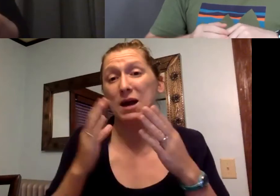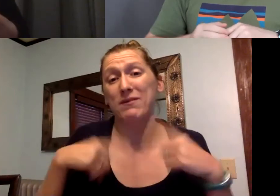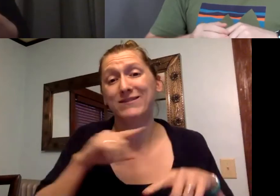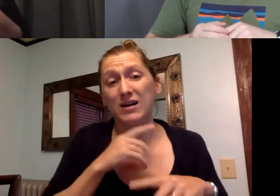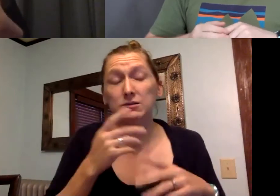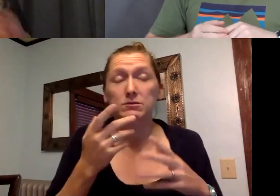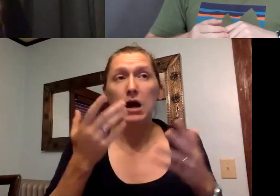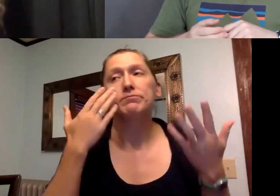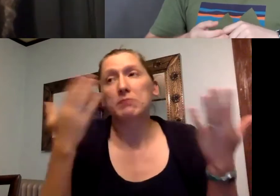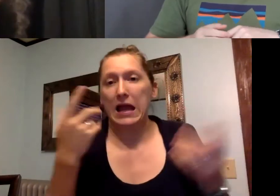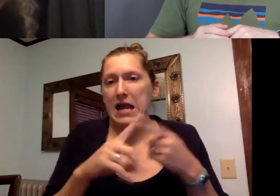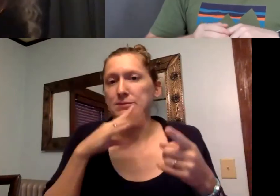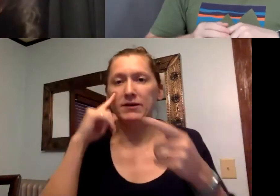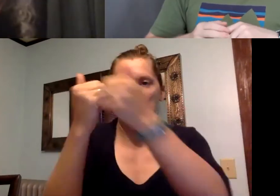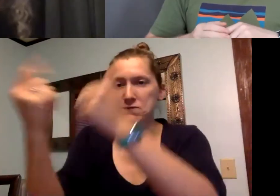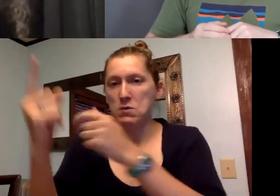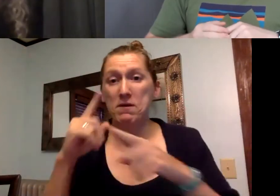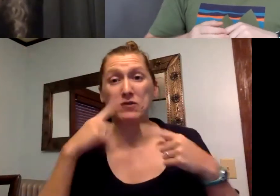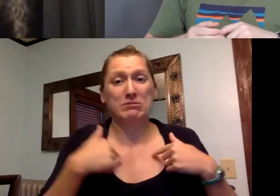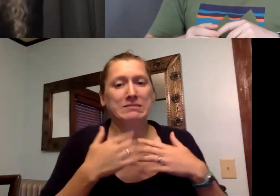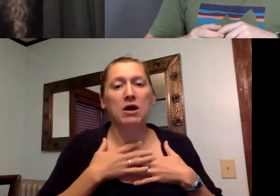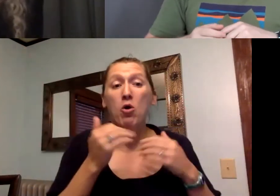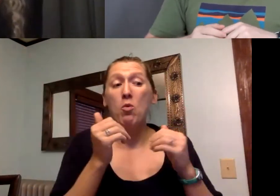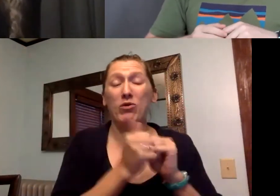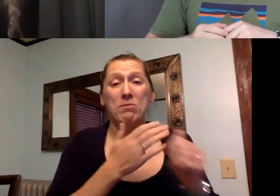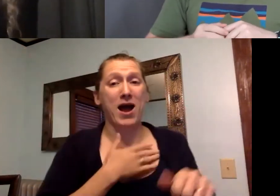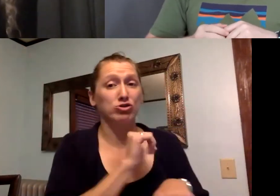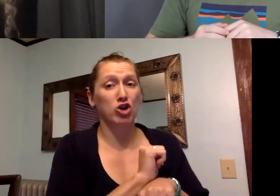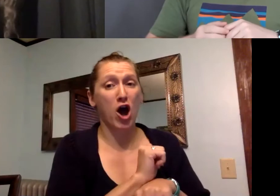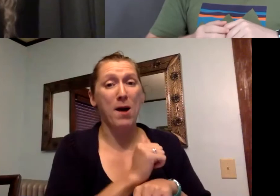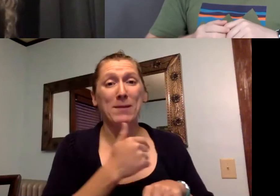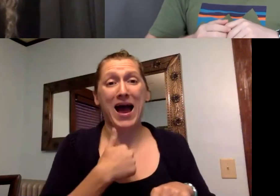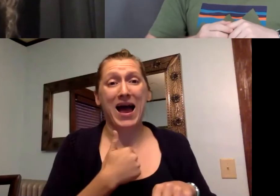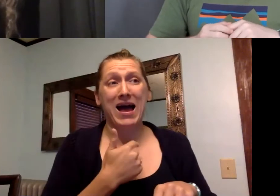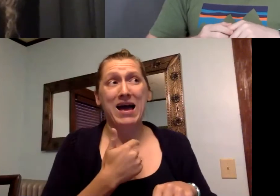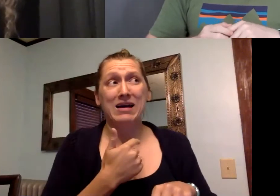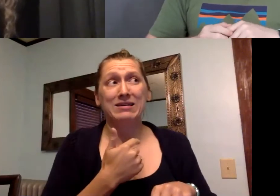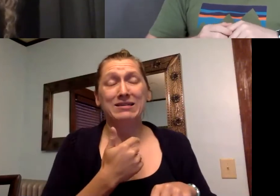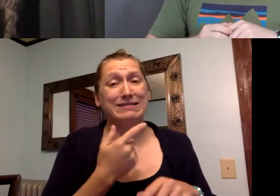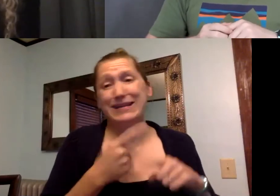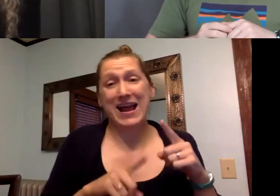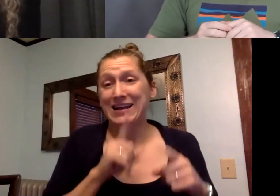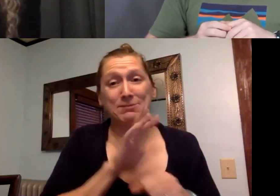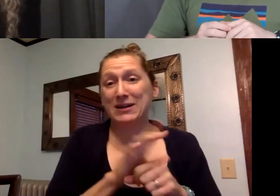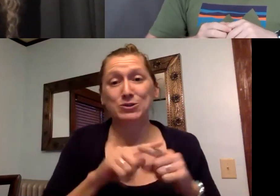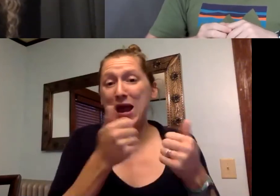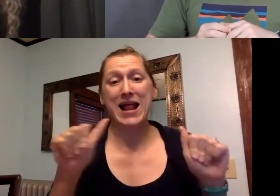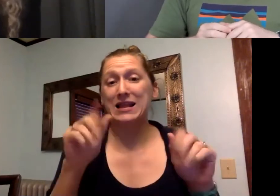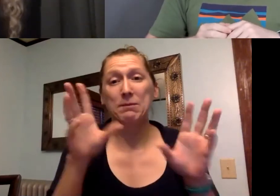access. And some of us, I mean, it may not affect everybody, but let's say with me, my job, if we're having a